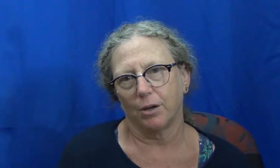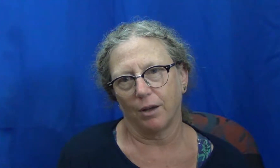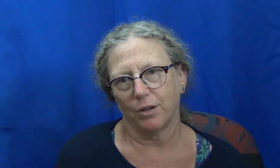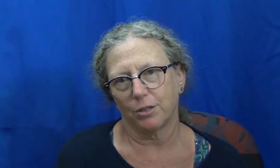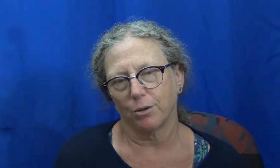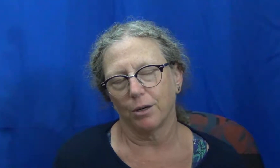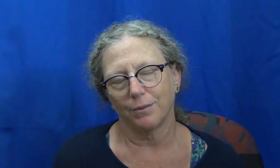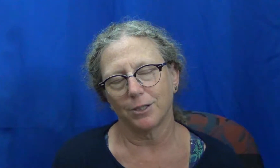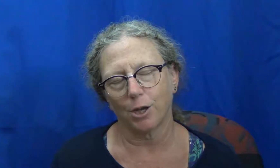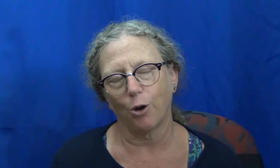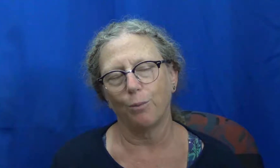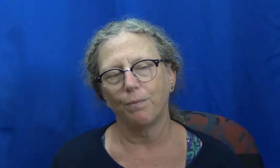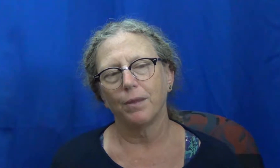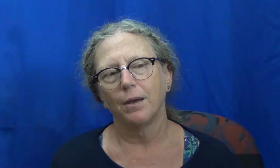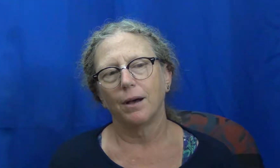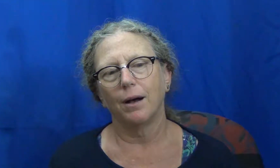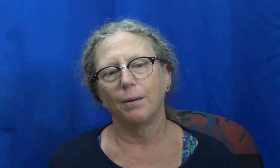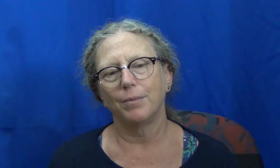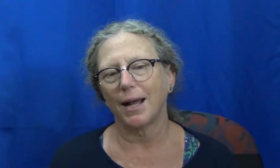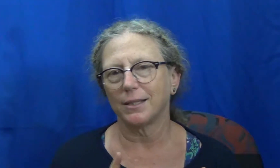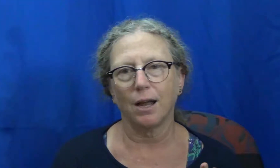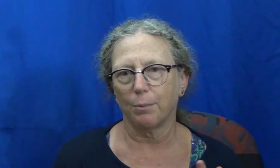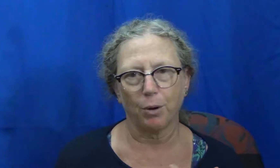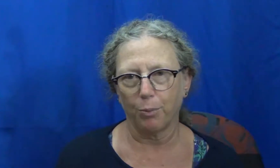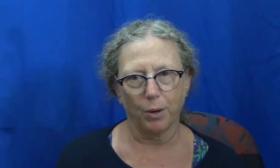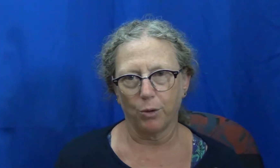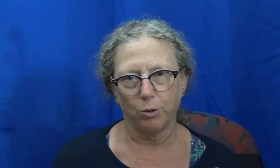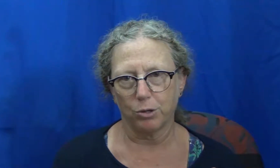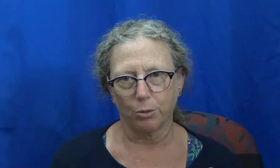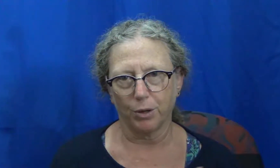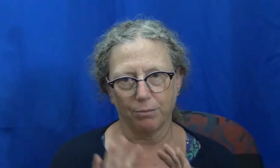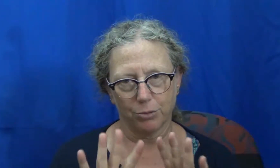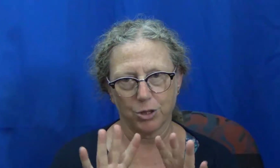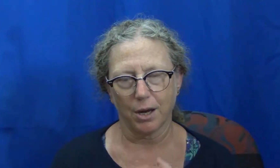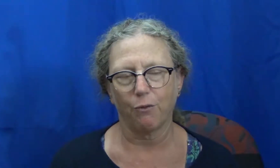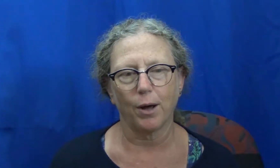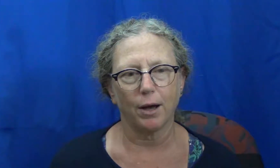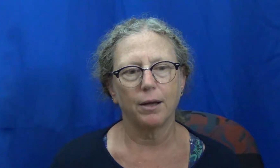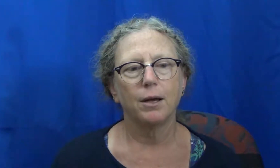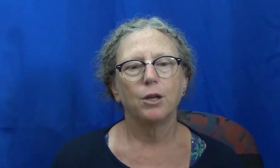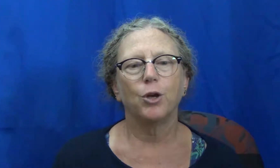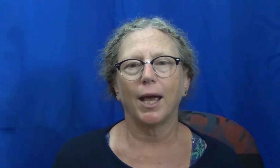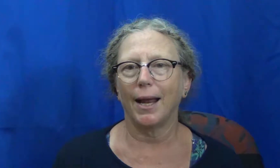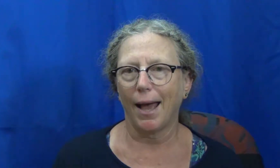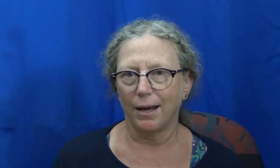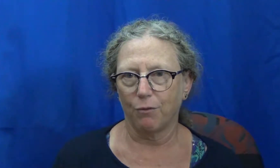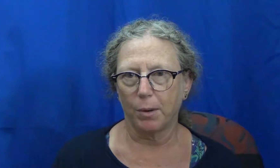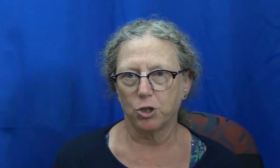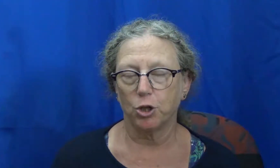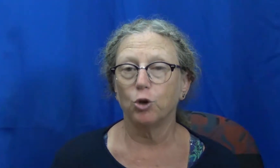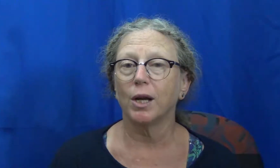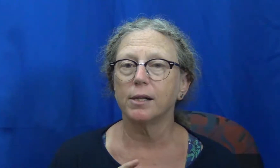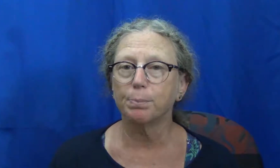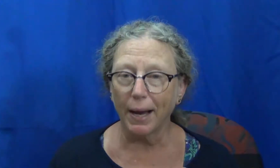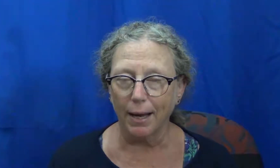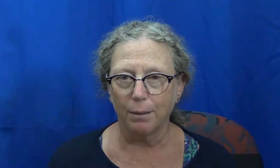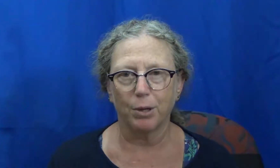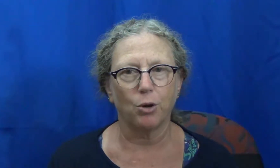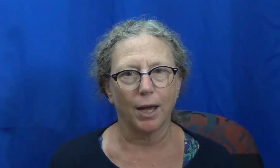given it to her. So that's not appropriate when you interpret. Just FYI. You can't add information. You can expand, but you can't